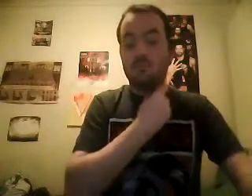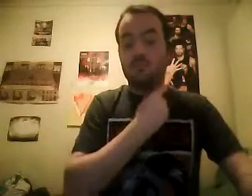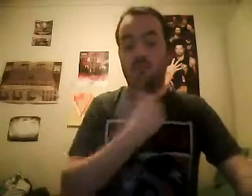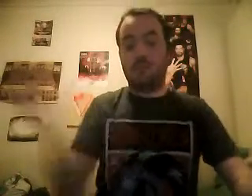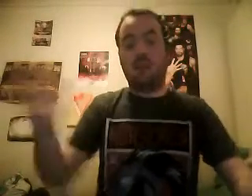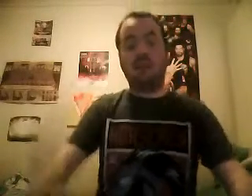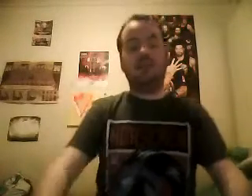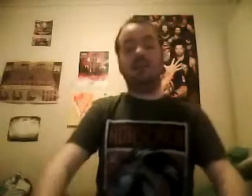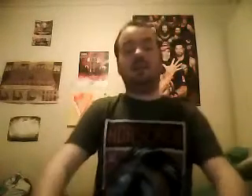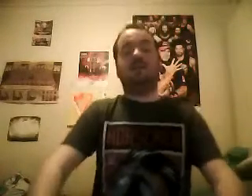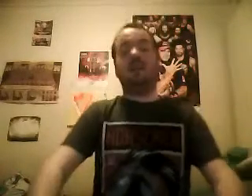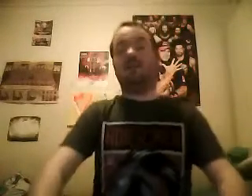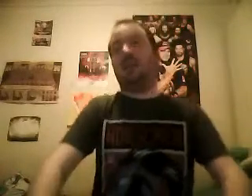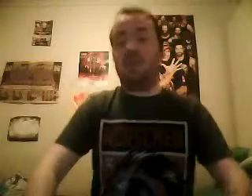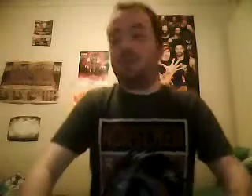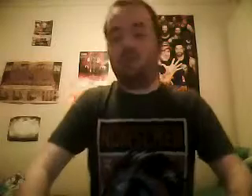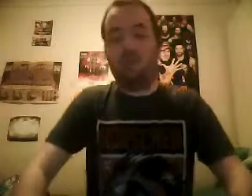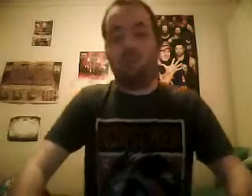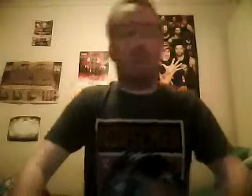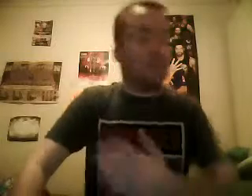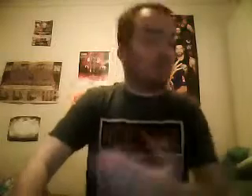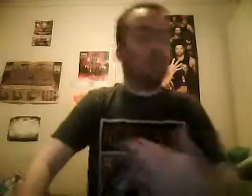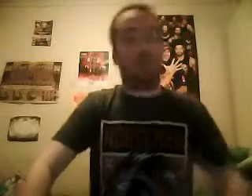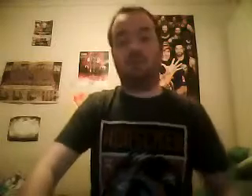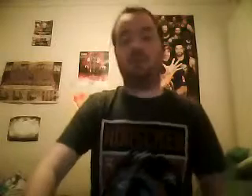So Bayley and Lacey Evans had a match. Bayley got the victory here.